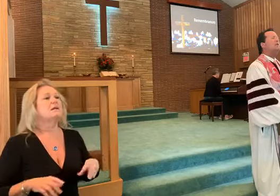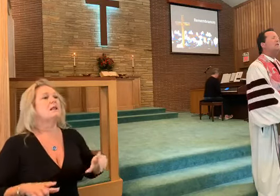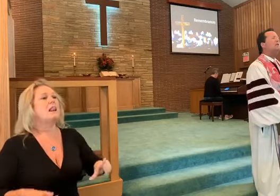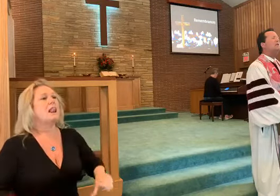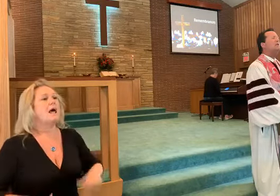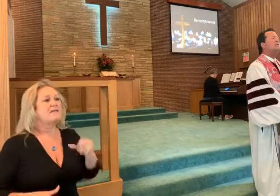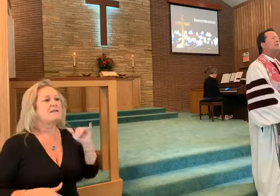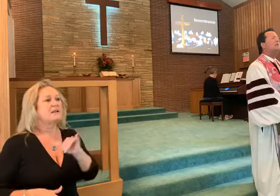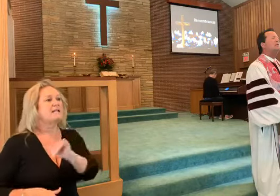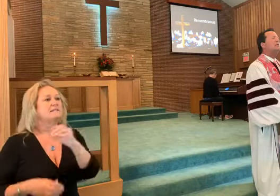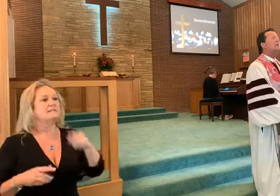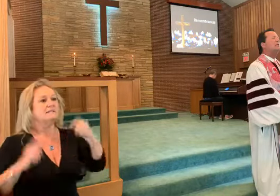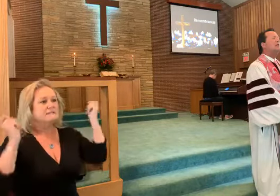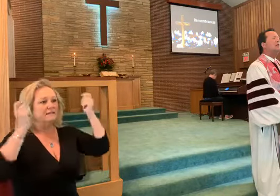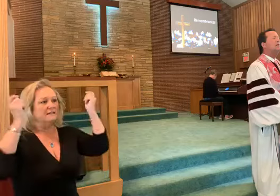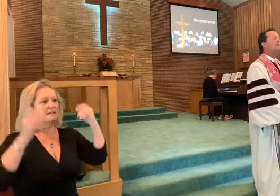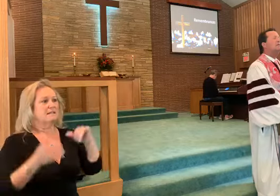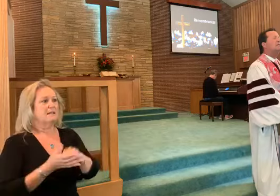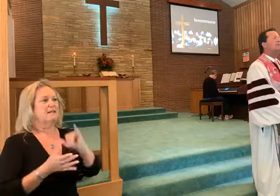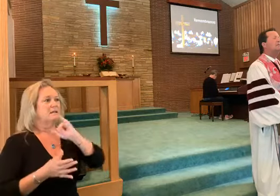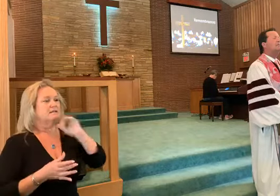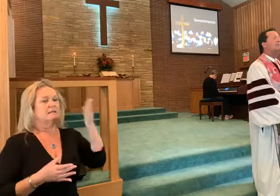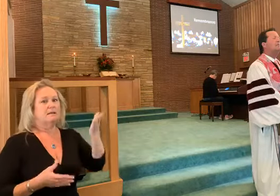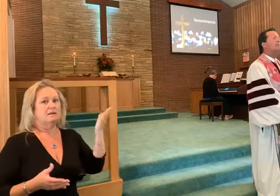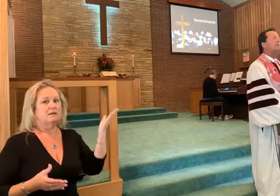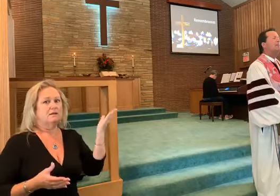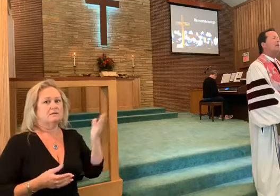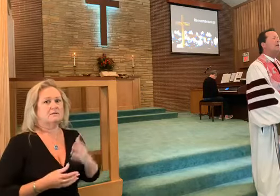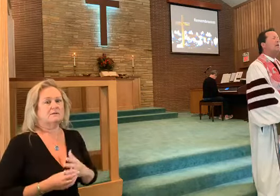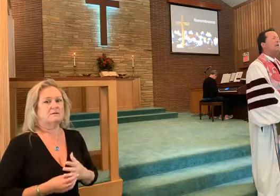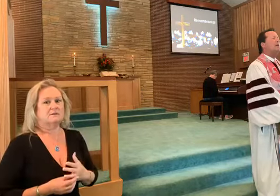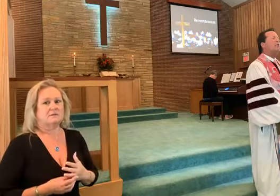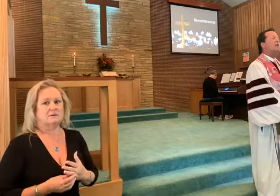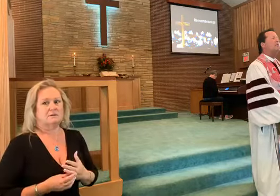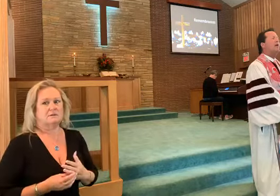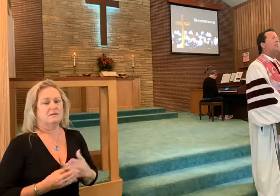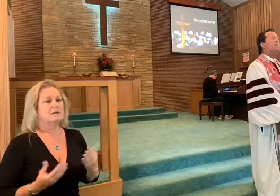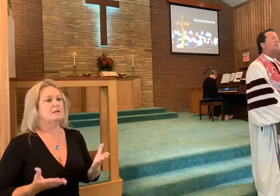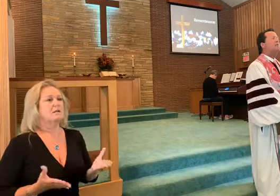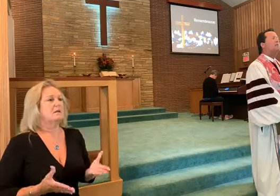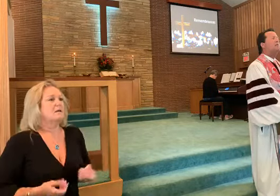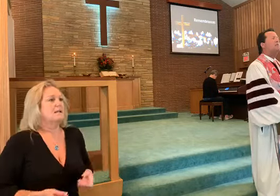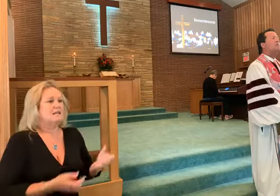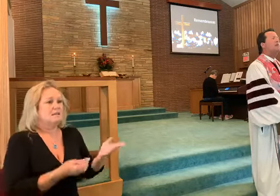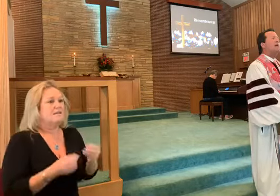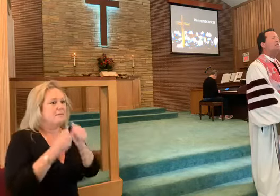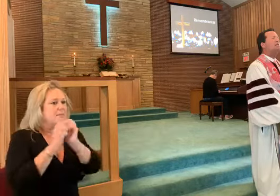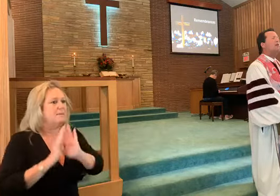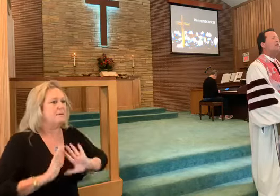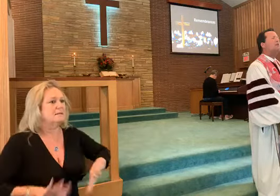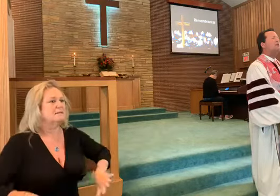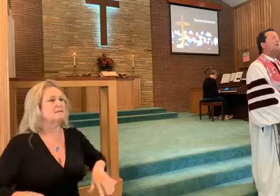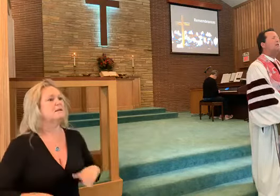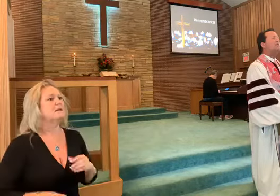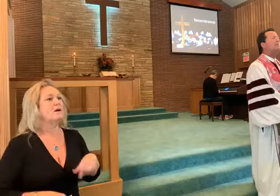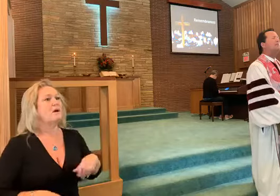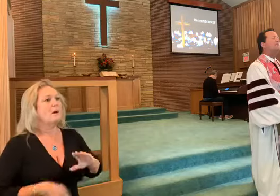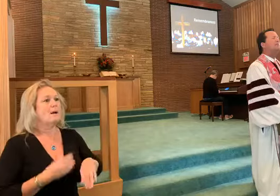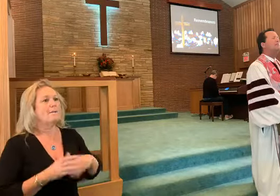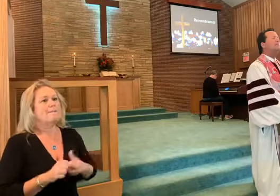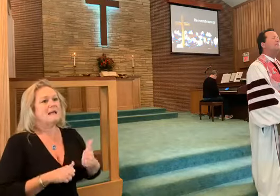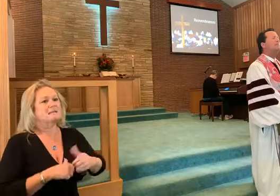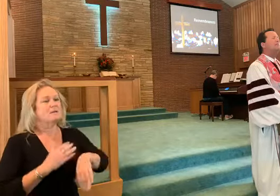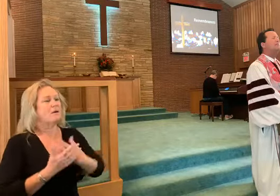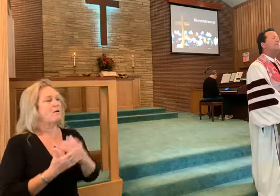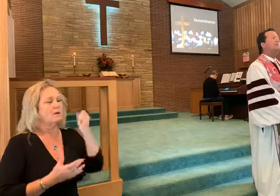victory that is theirs. Now grant that peace which passes all understanding,